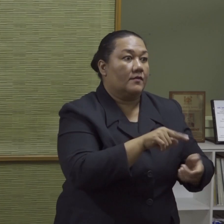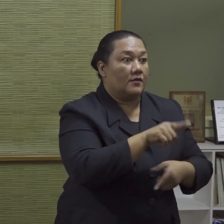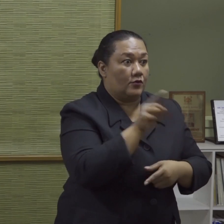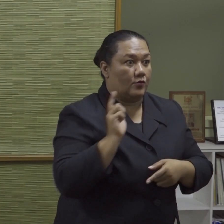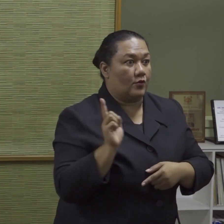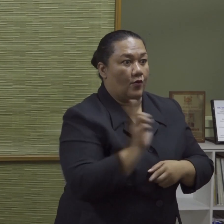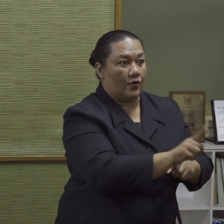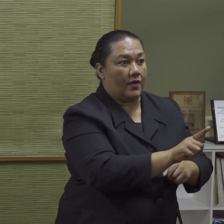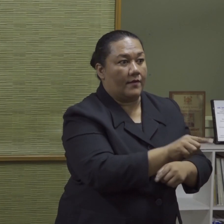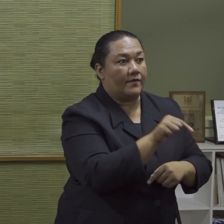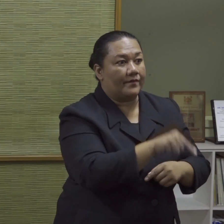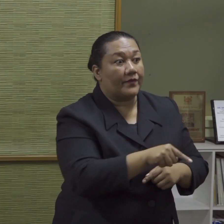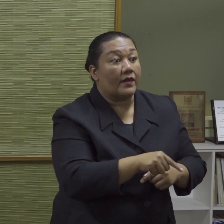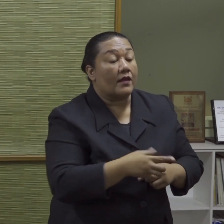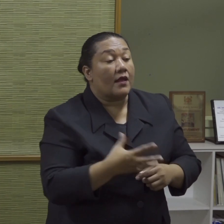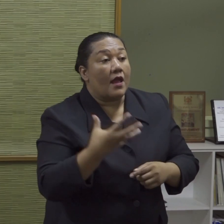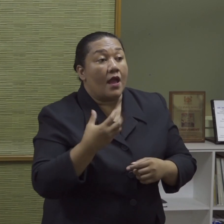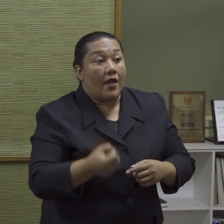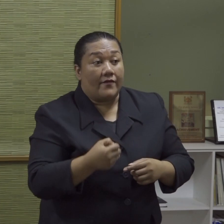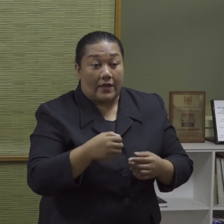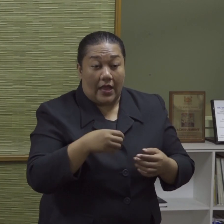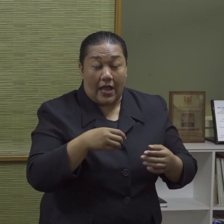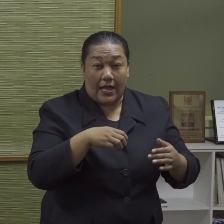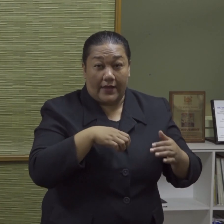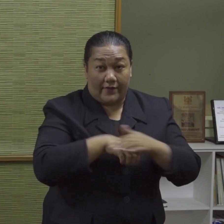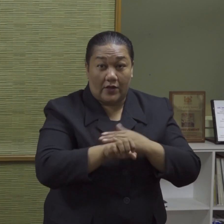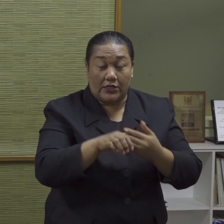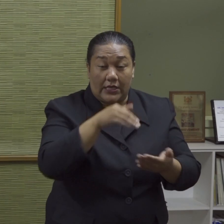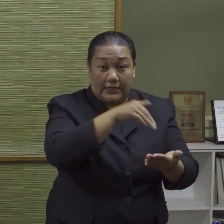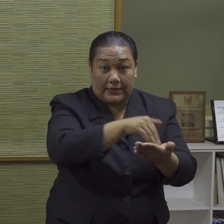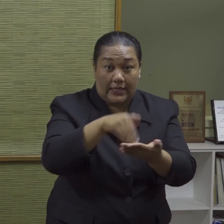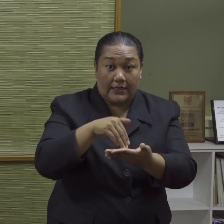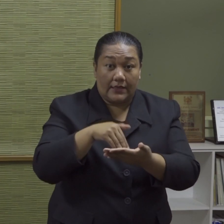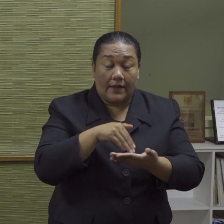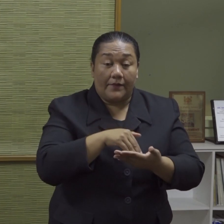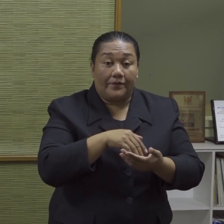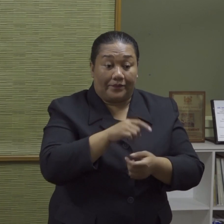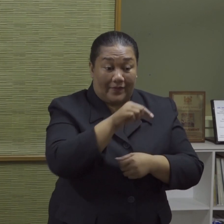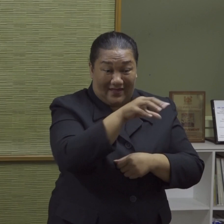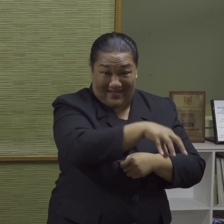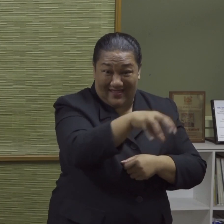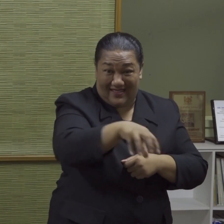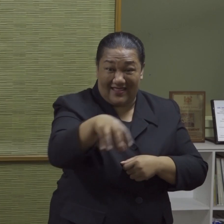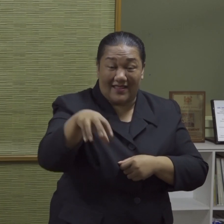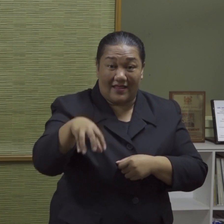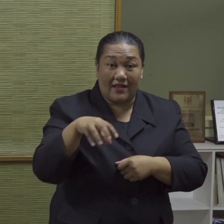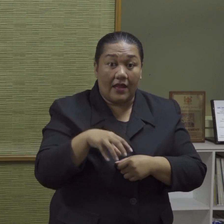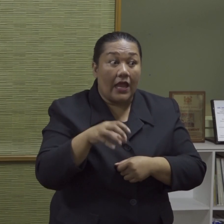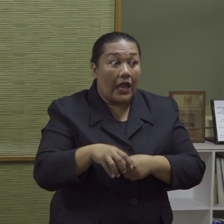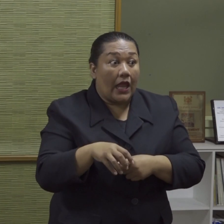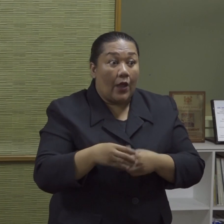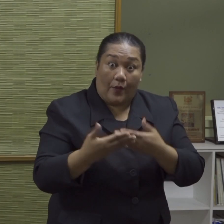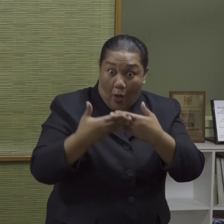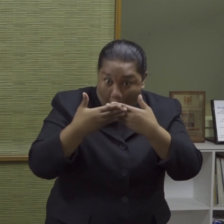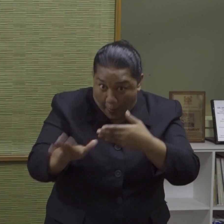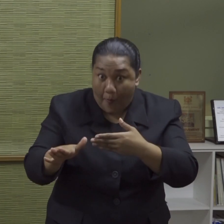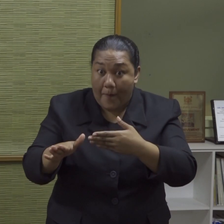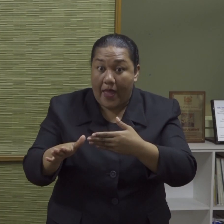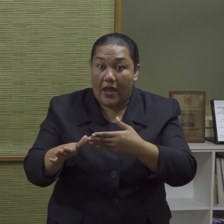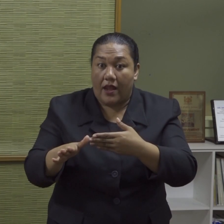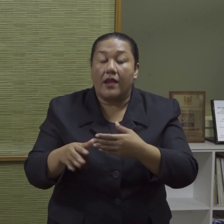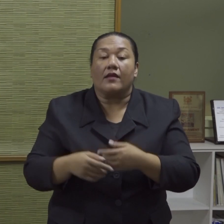the evacuation centers around the country? The evacuation center will open when the need arises. It's there for the